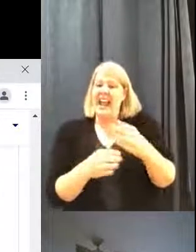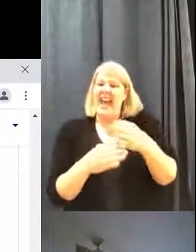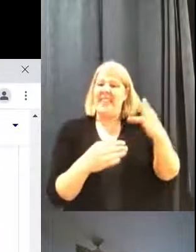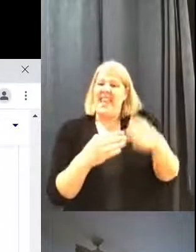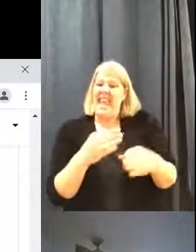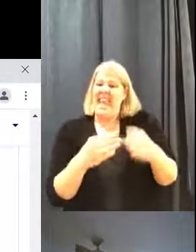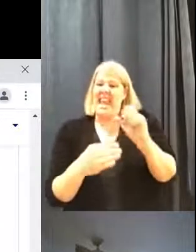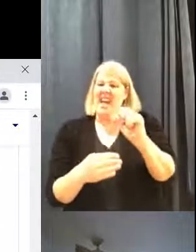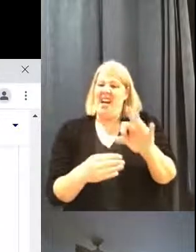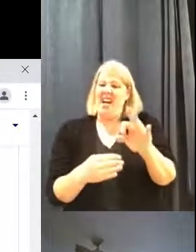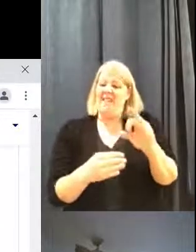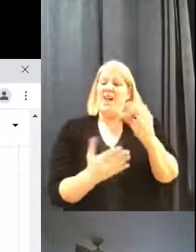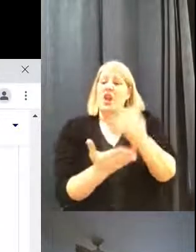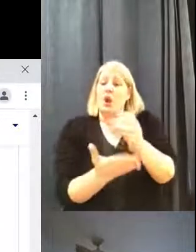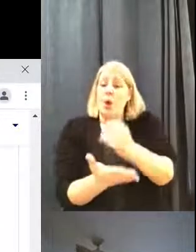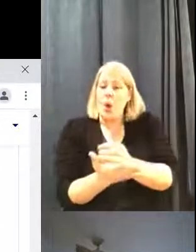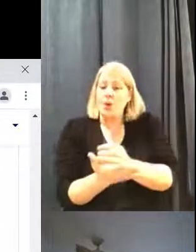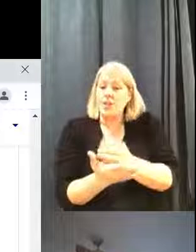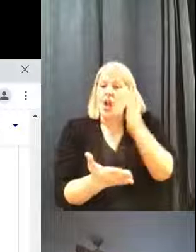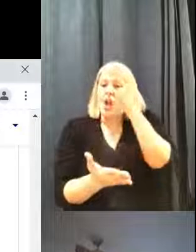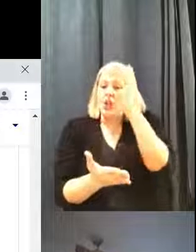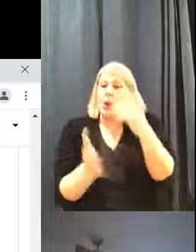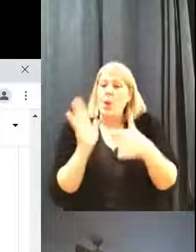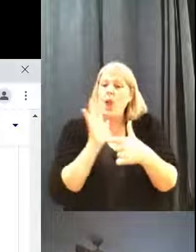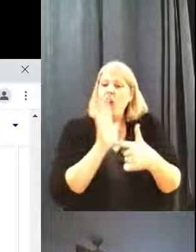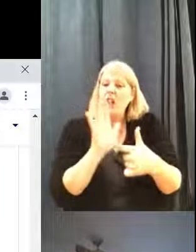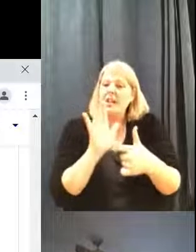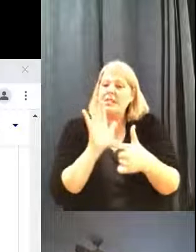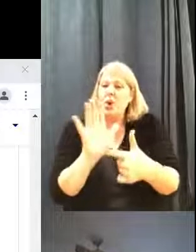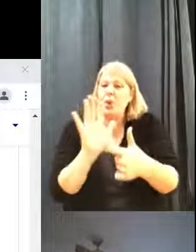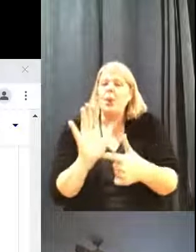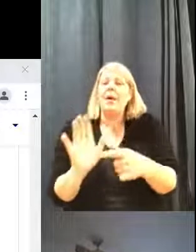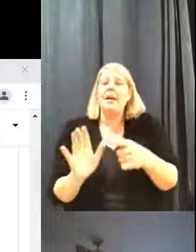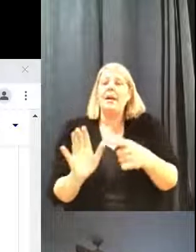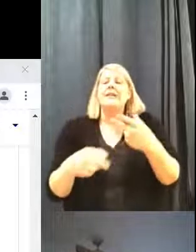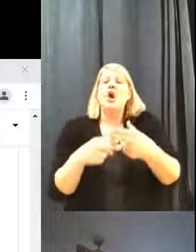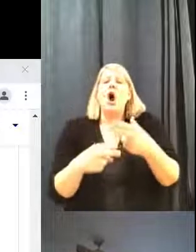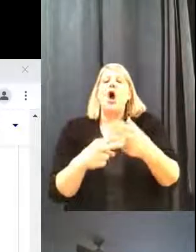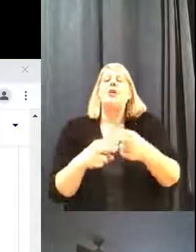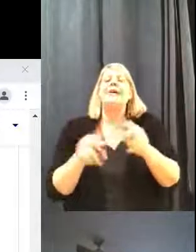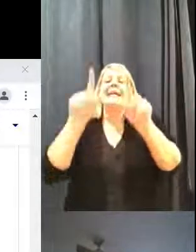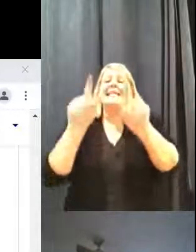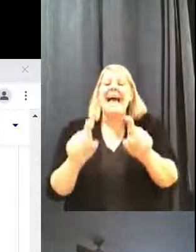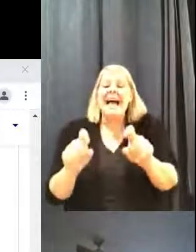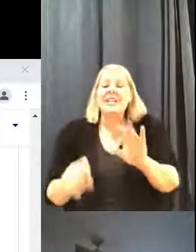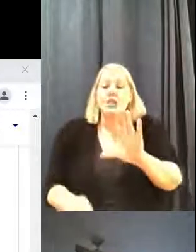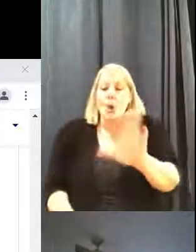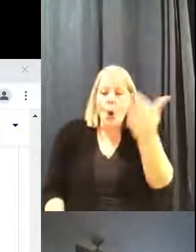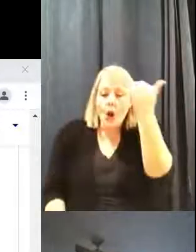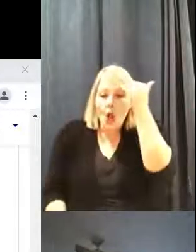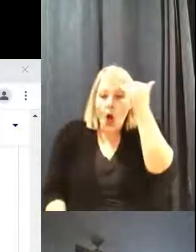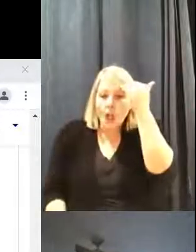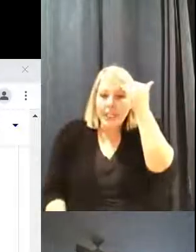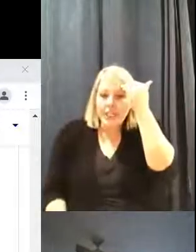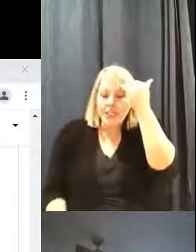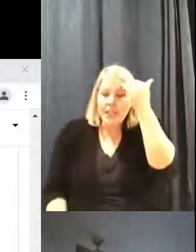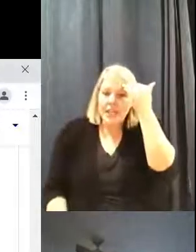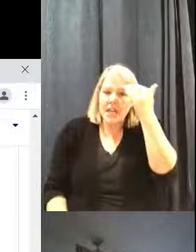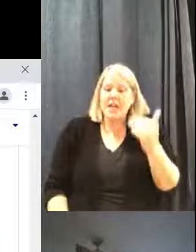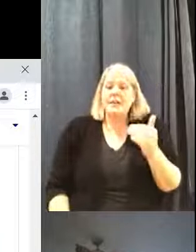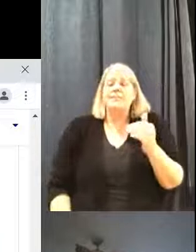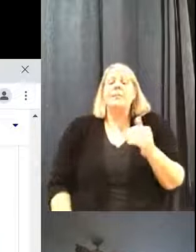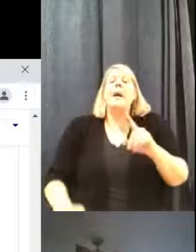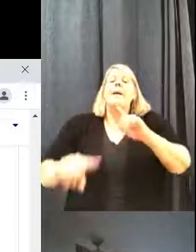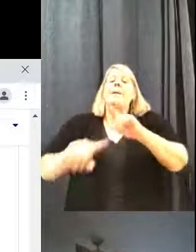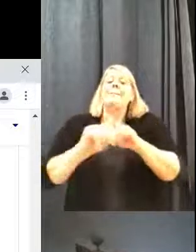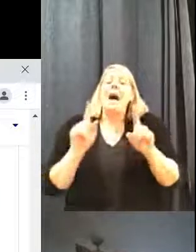it. Here's a little test your knowledge activity that you get to along the way. But what you're looking for